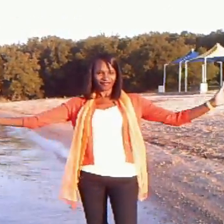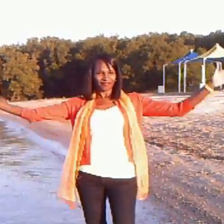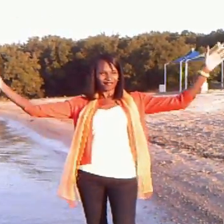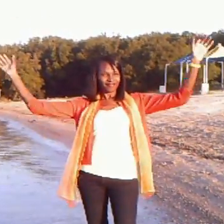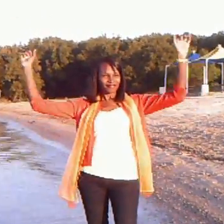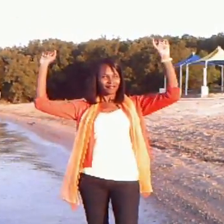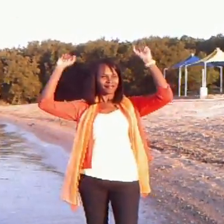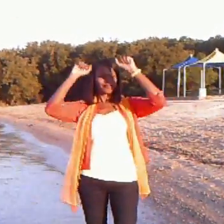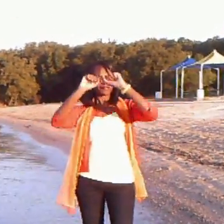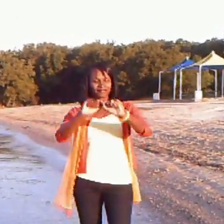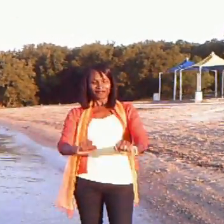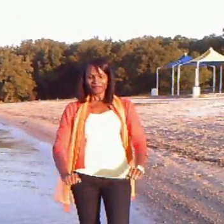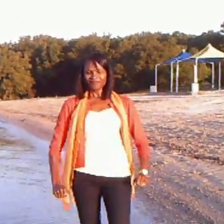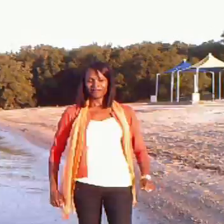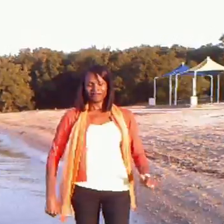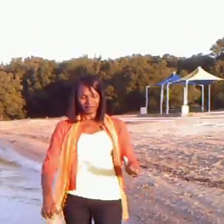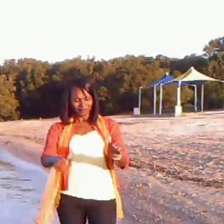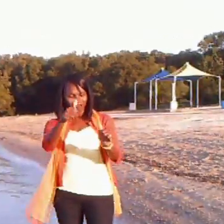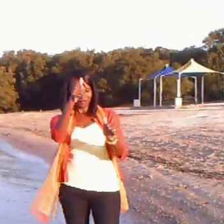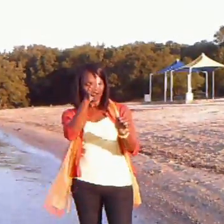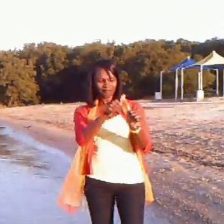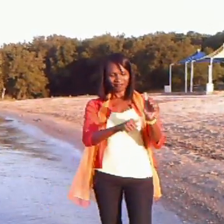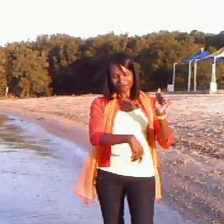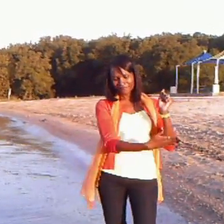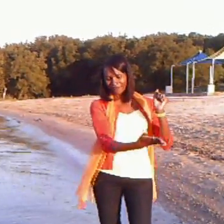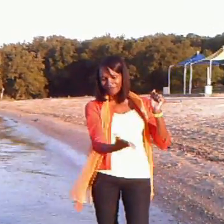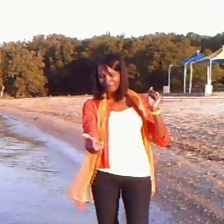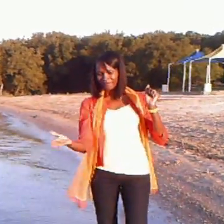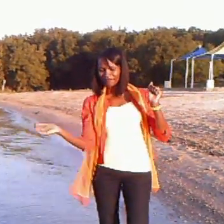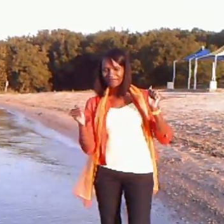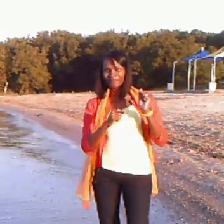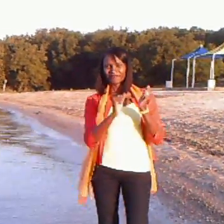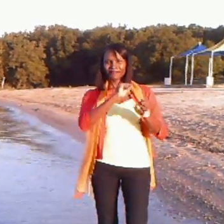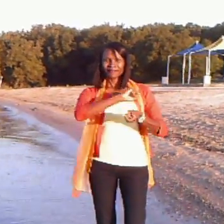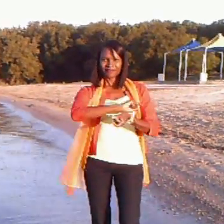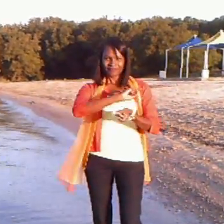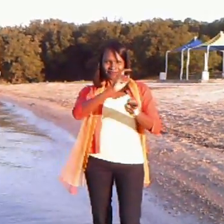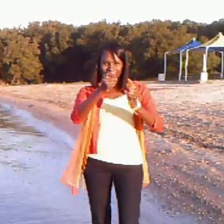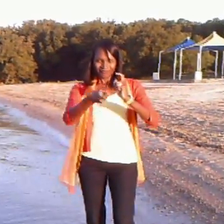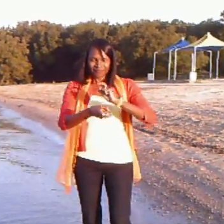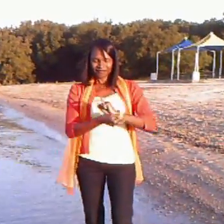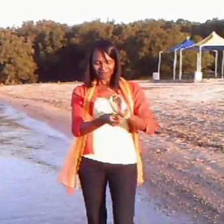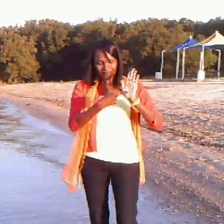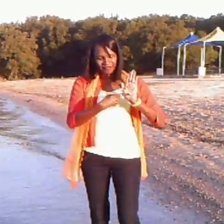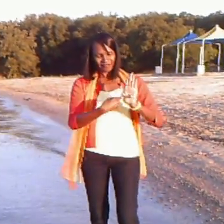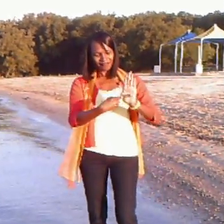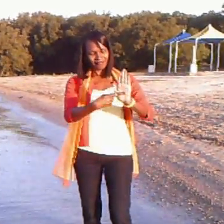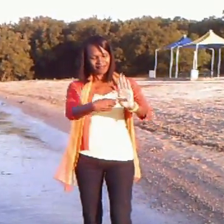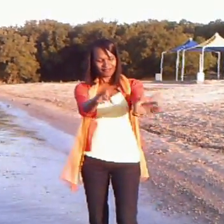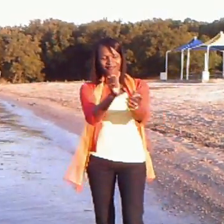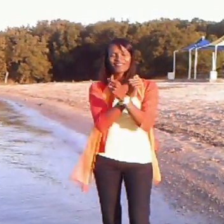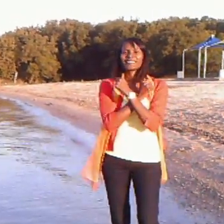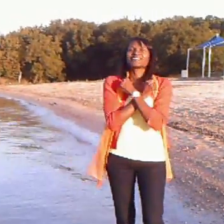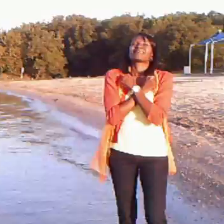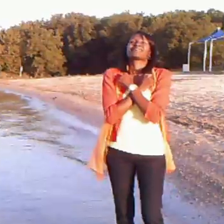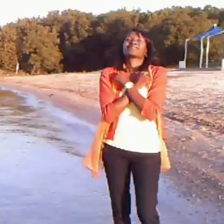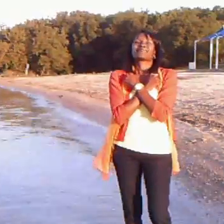everything has changed I'll show you now I'll show you